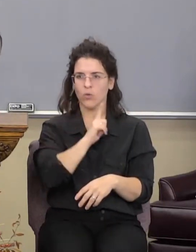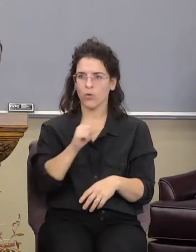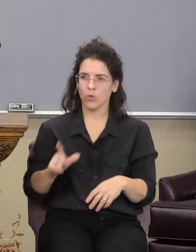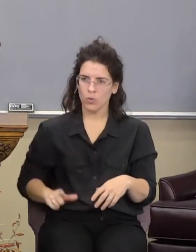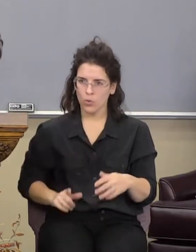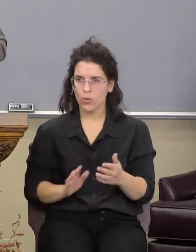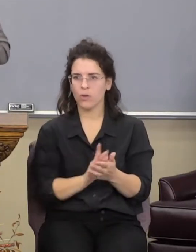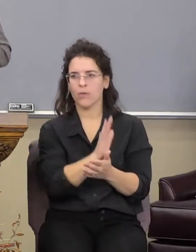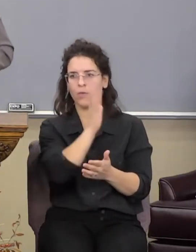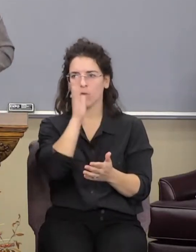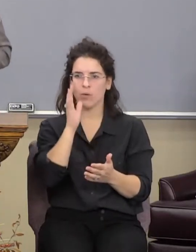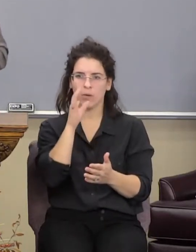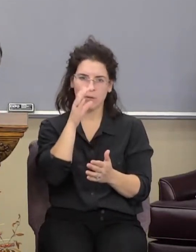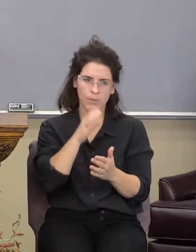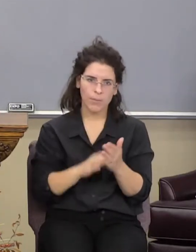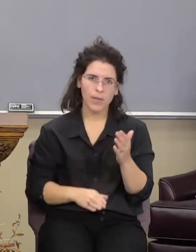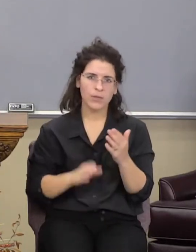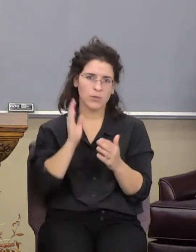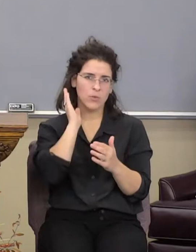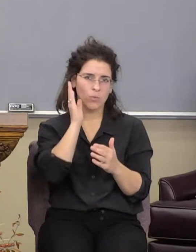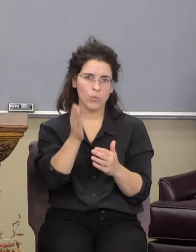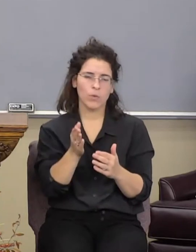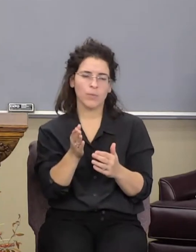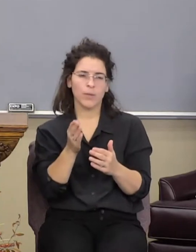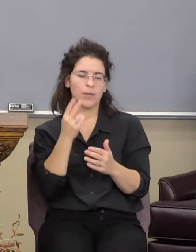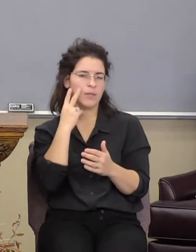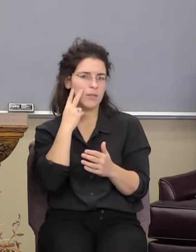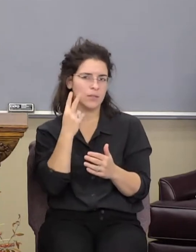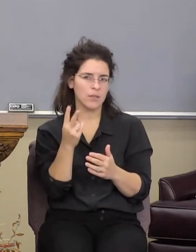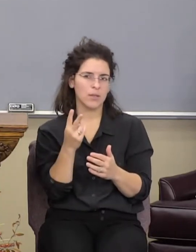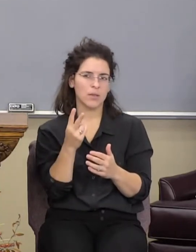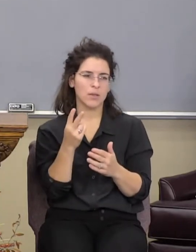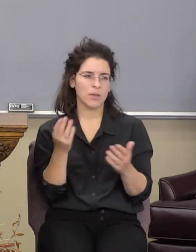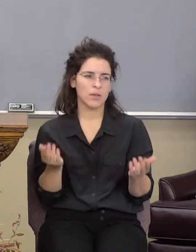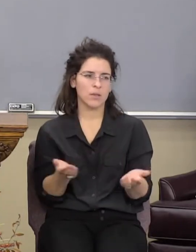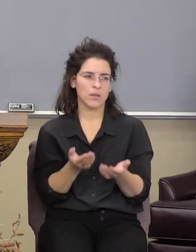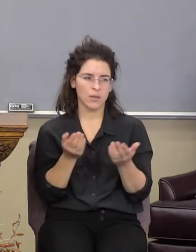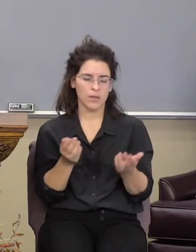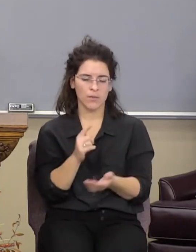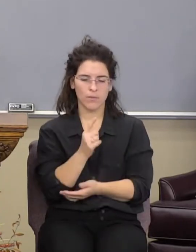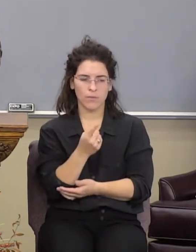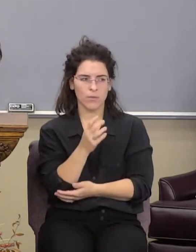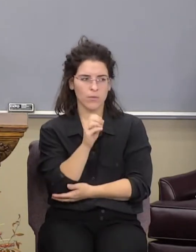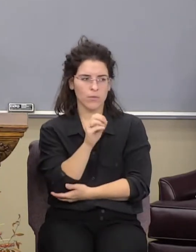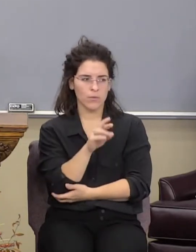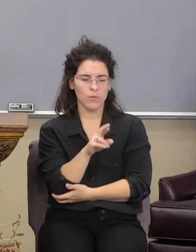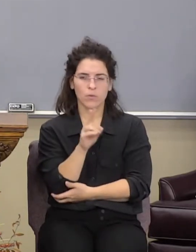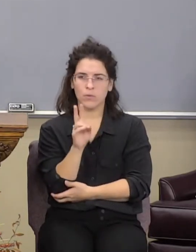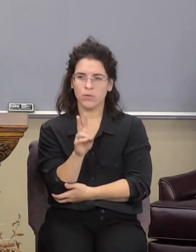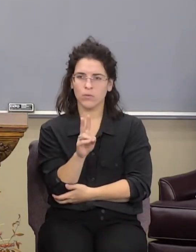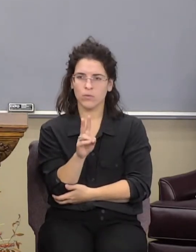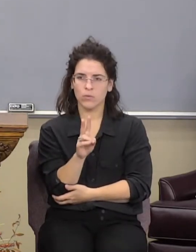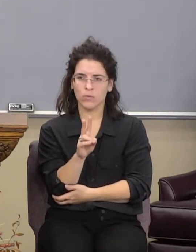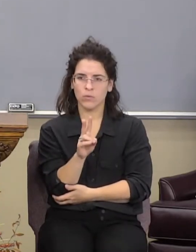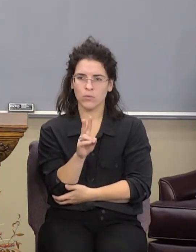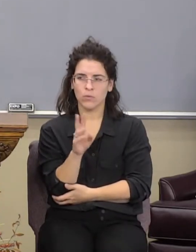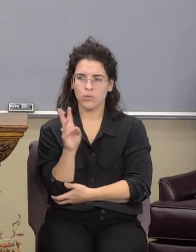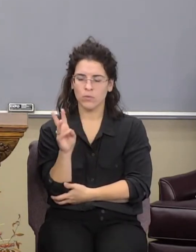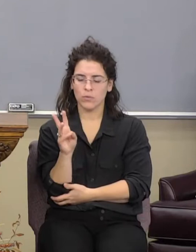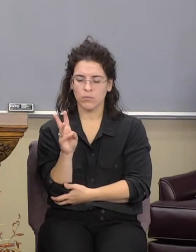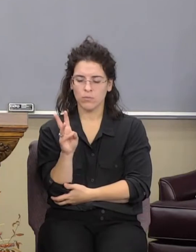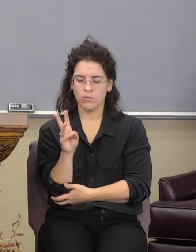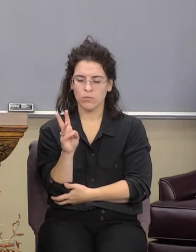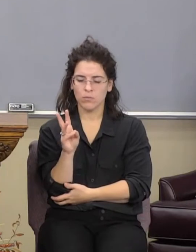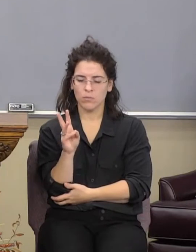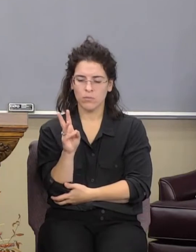of Glory. And the passage that we'll be looking at is here, 1 Corinthians chapter 2, beginning at verse 6 and